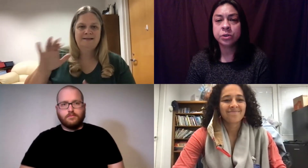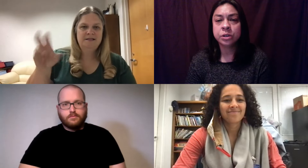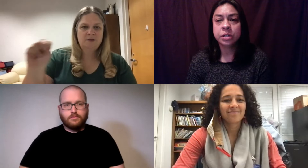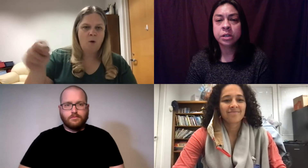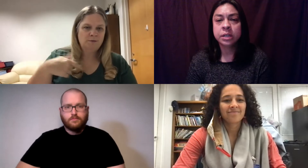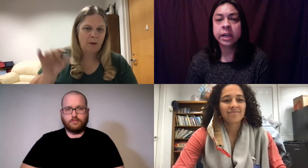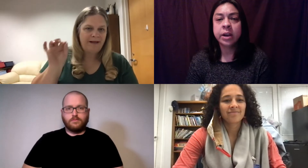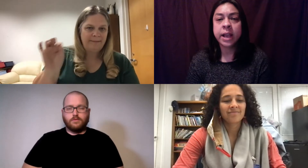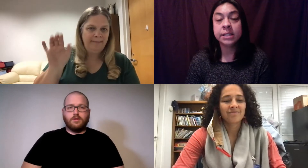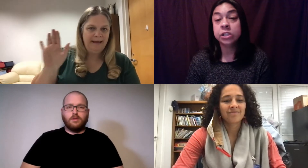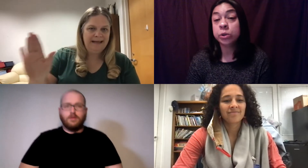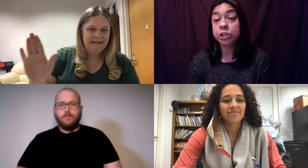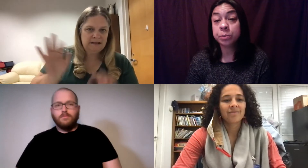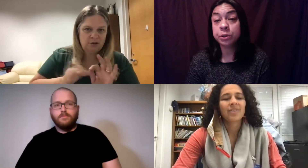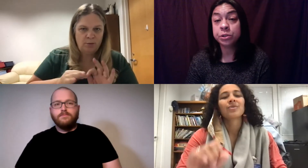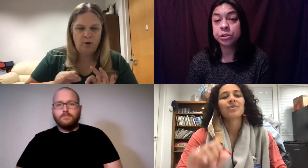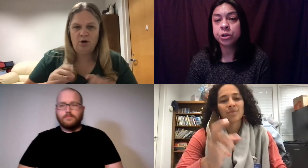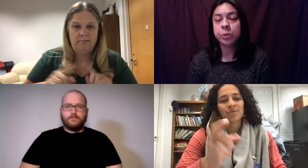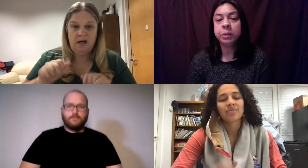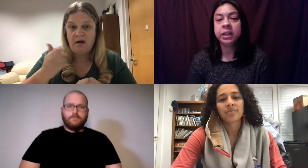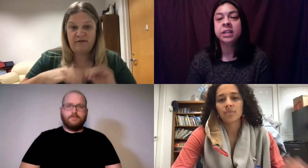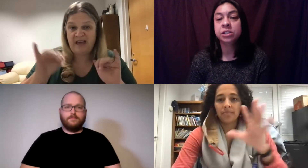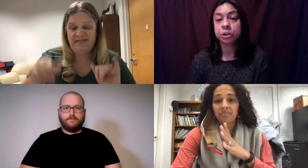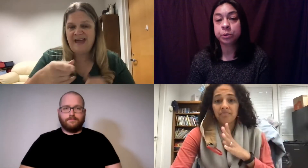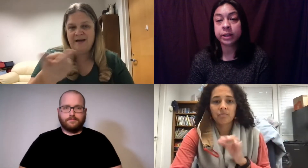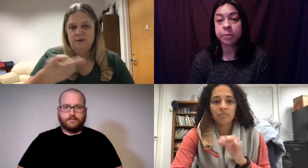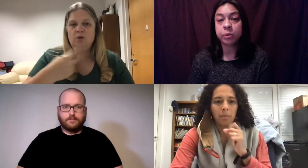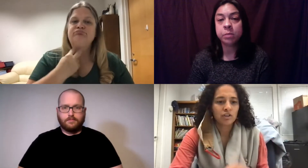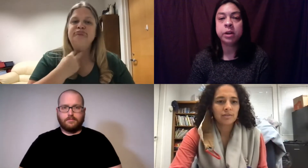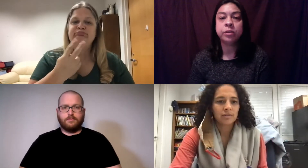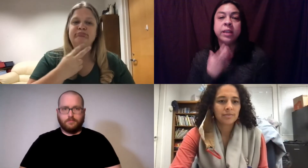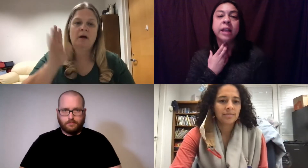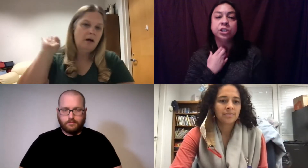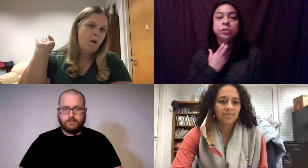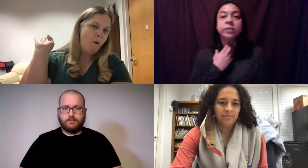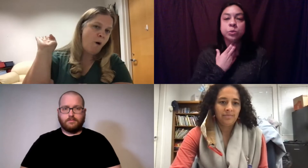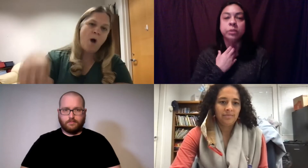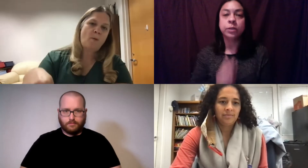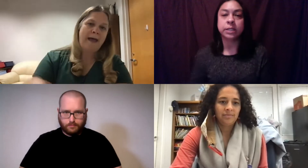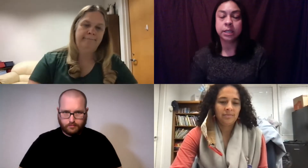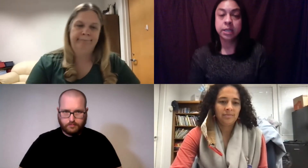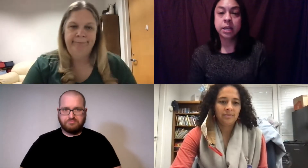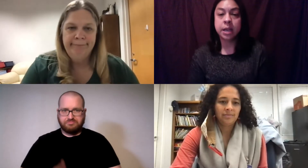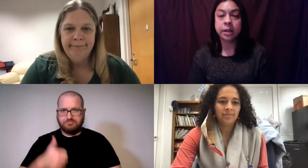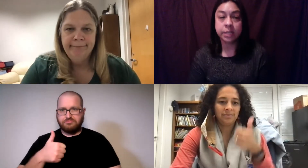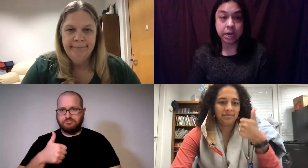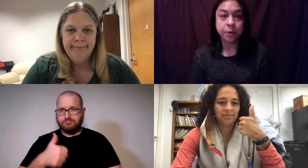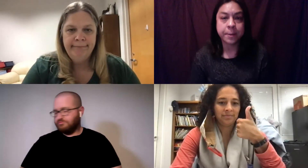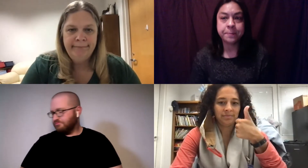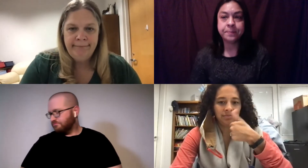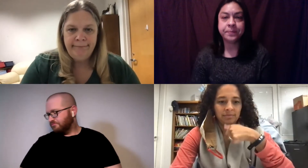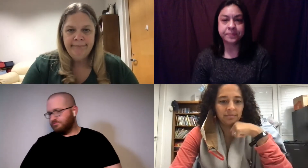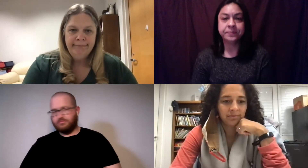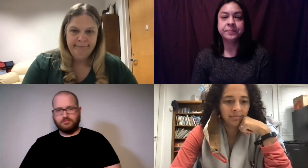so Carrie has his own interpreters, so we would pin his interpreter at that point. But other than that, the two of us will be voicing the entire